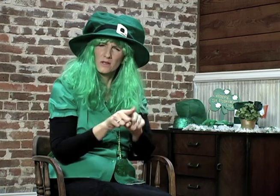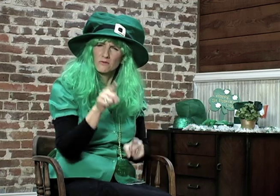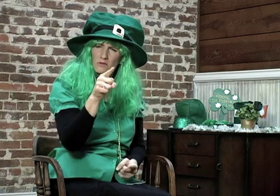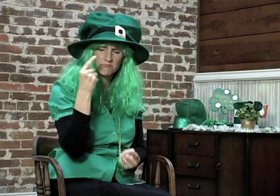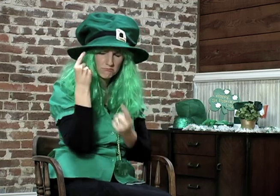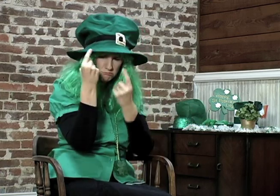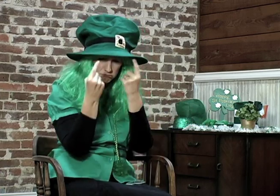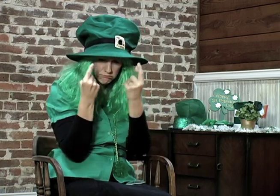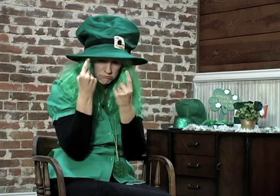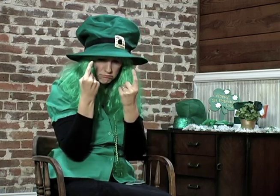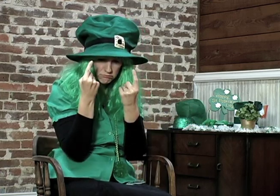When you're thinking